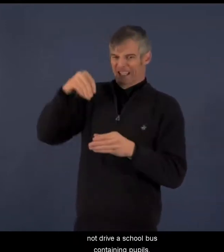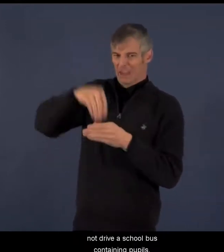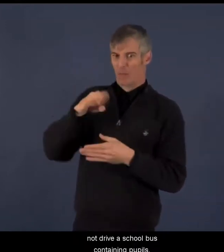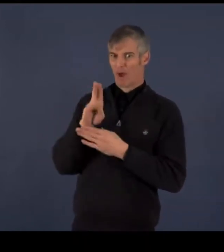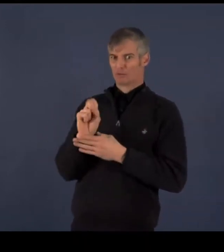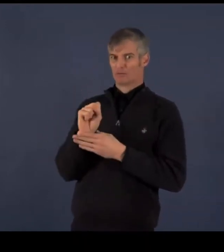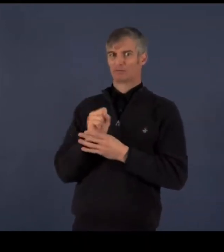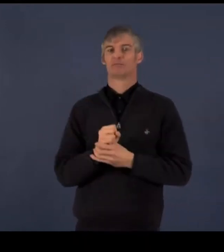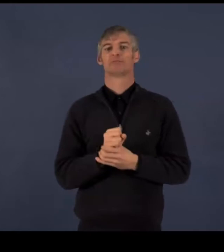pupils.